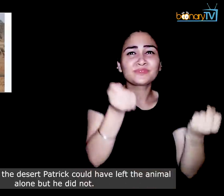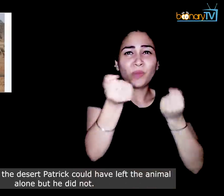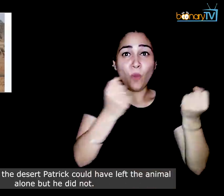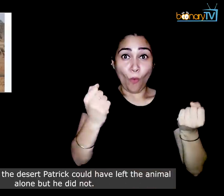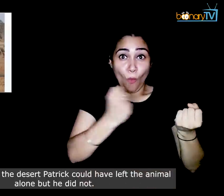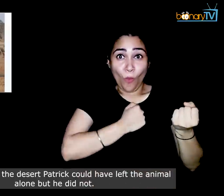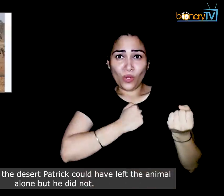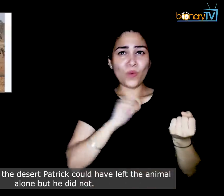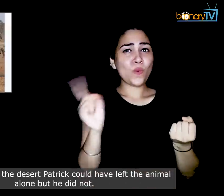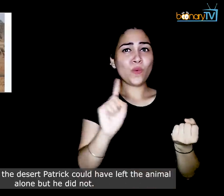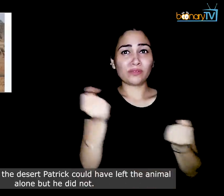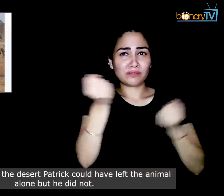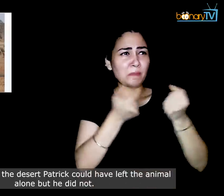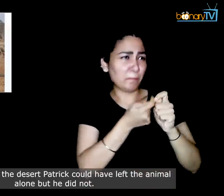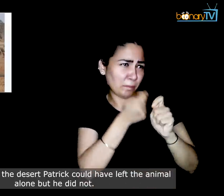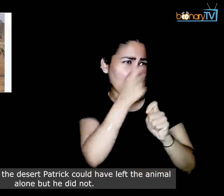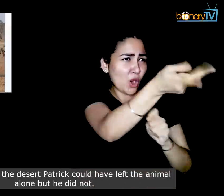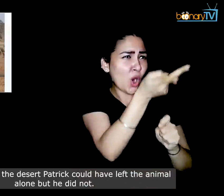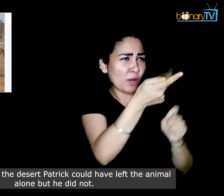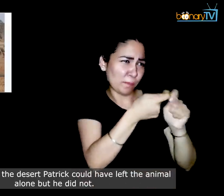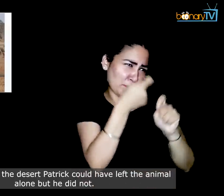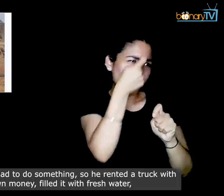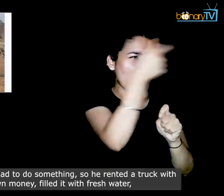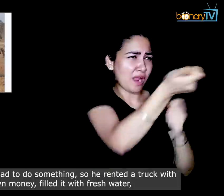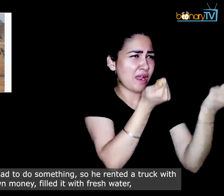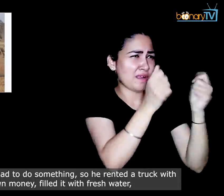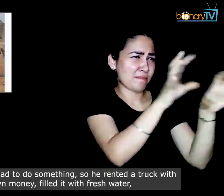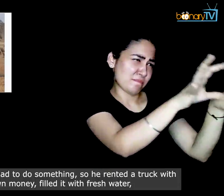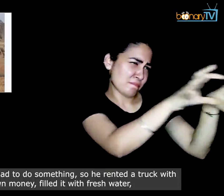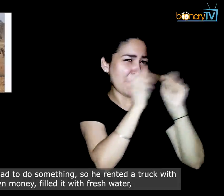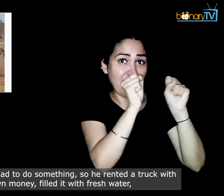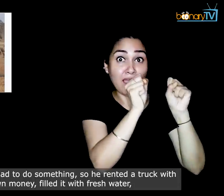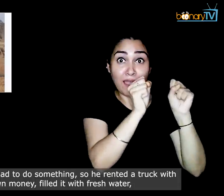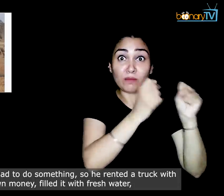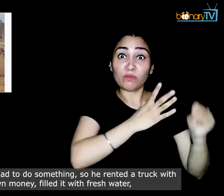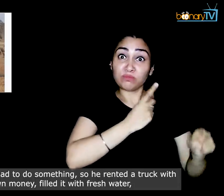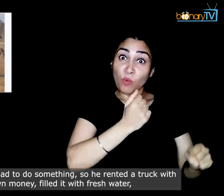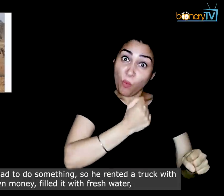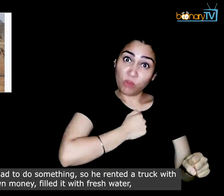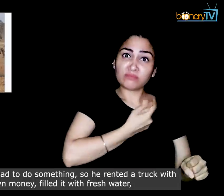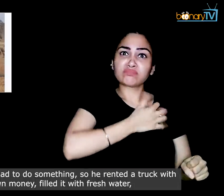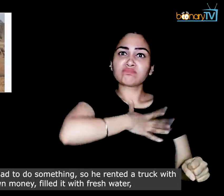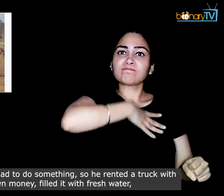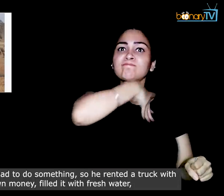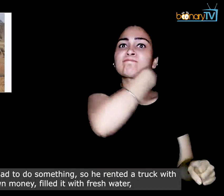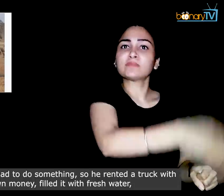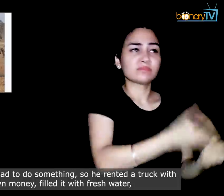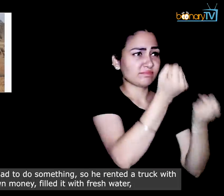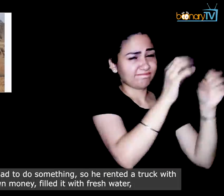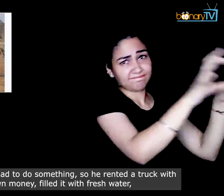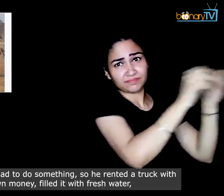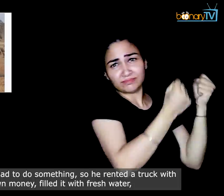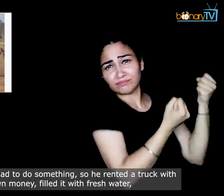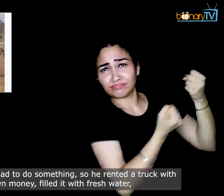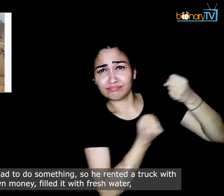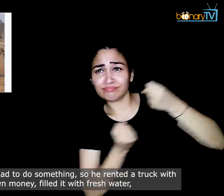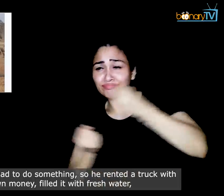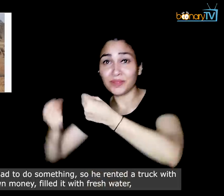but he did not. Patrick knew he had to do something, so he rented a truck with his own money,